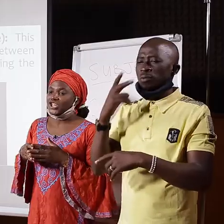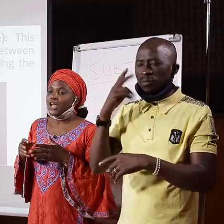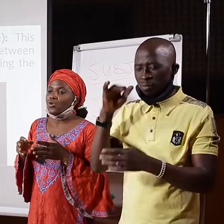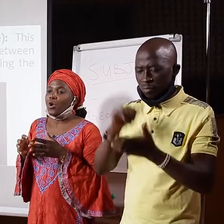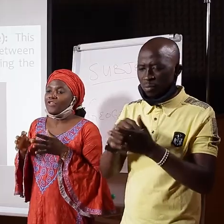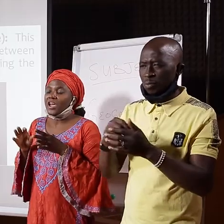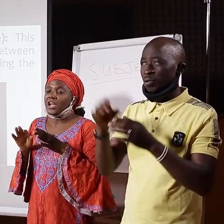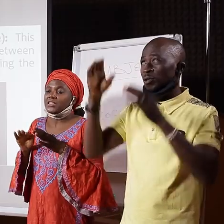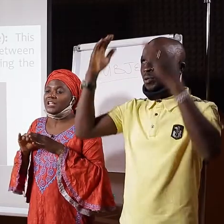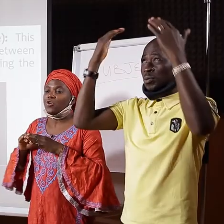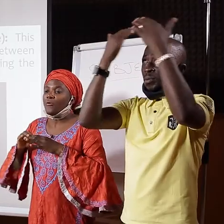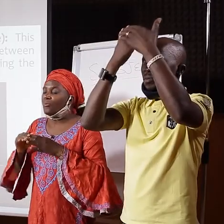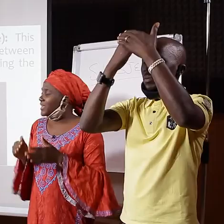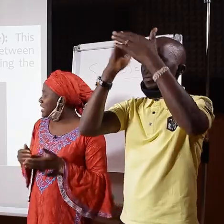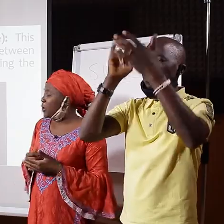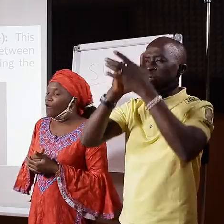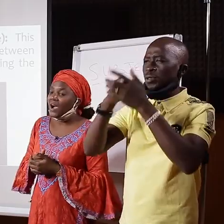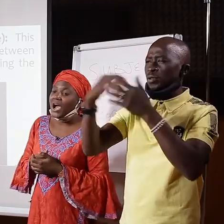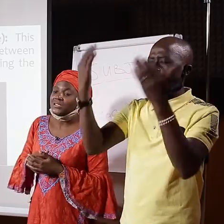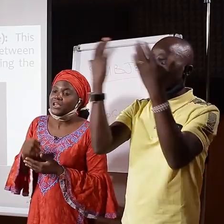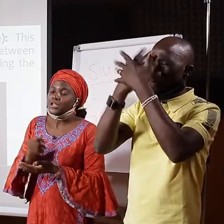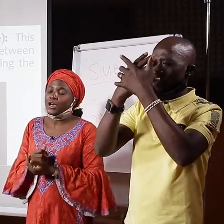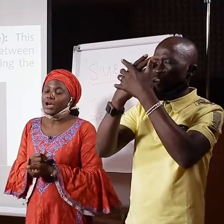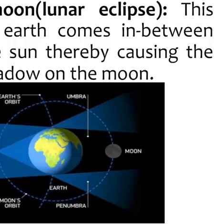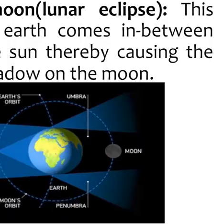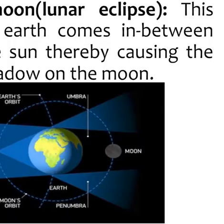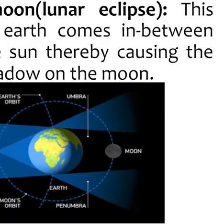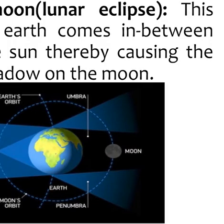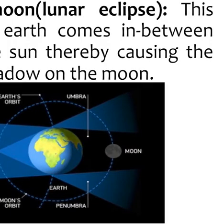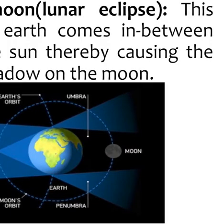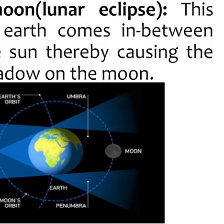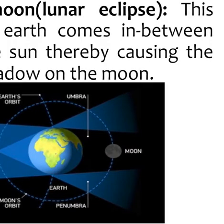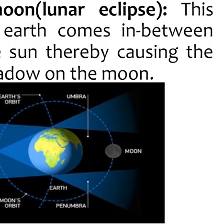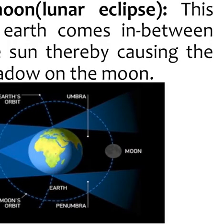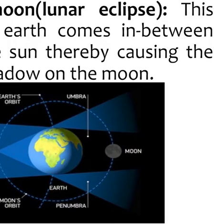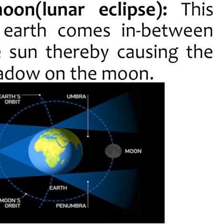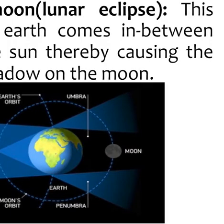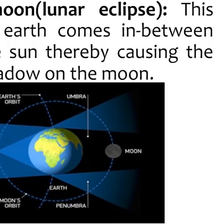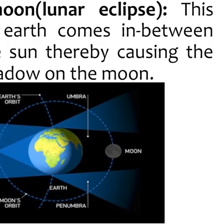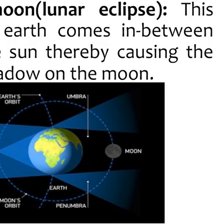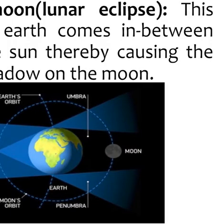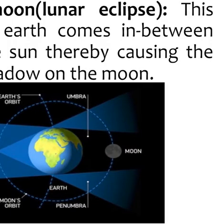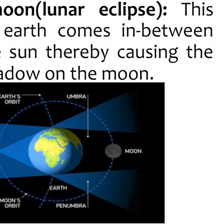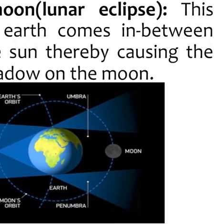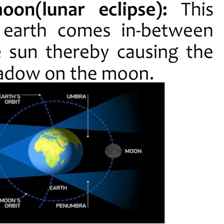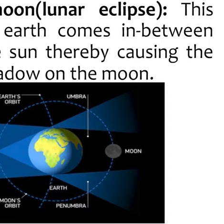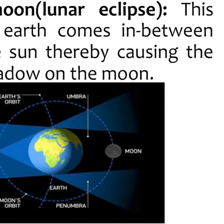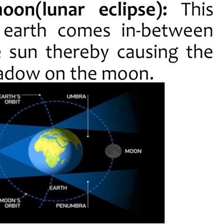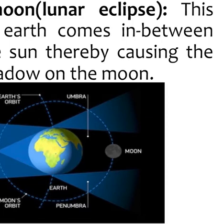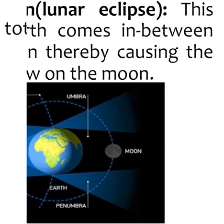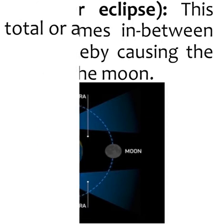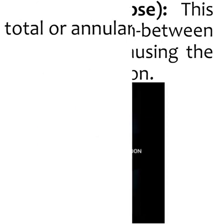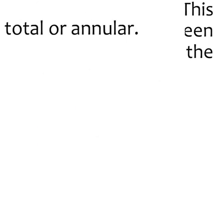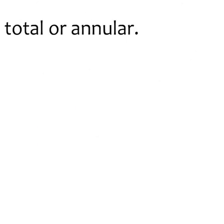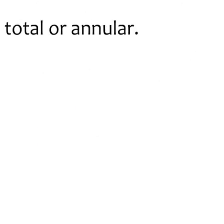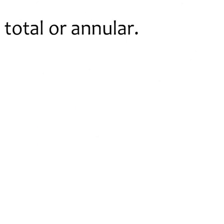eclipse because it happens at night, or sometimes it happens during the day. So you find out that there's a shadow of the earth